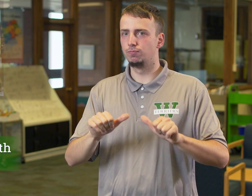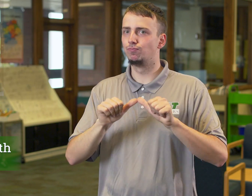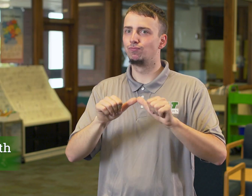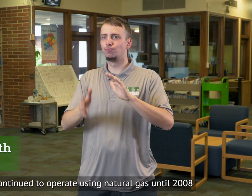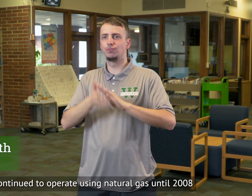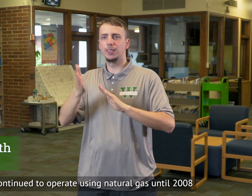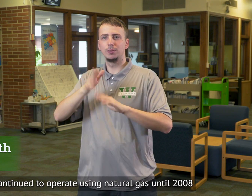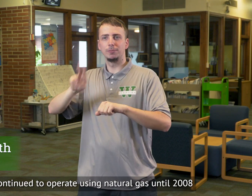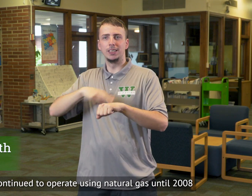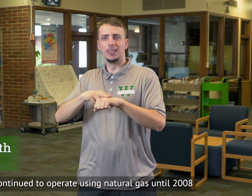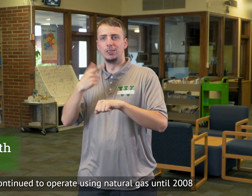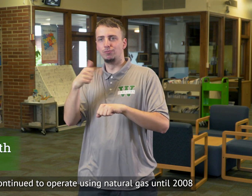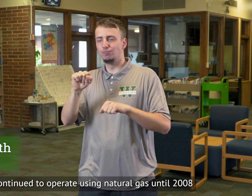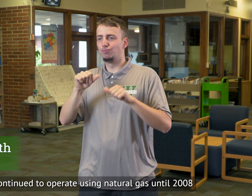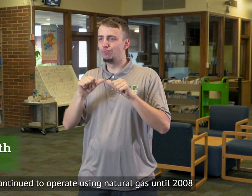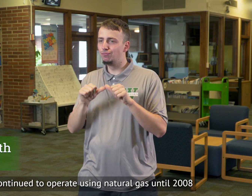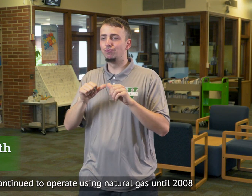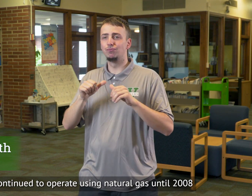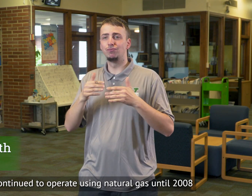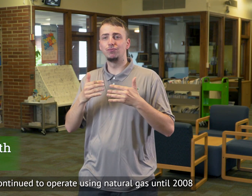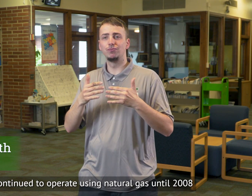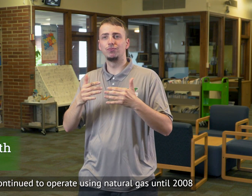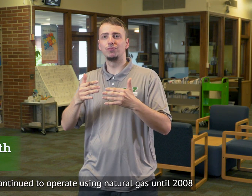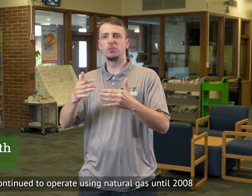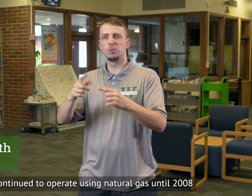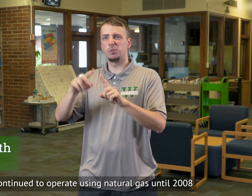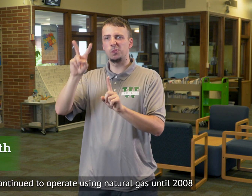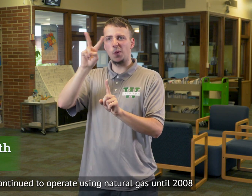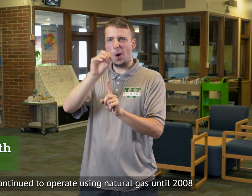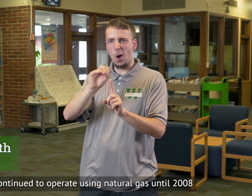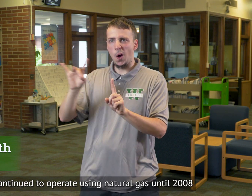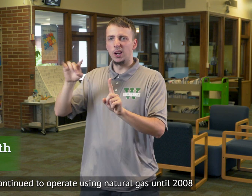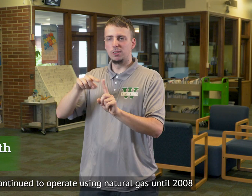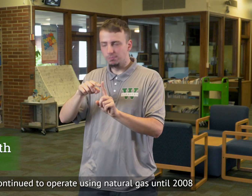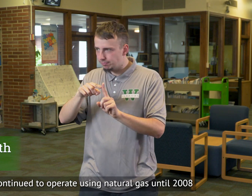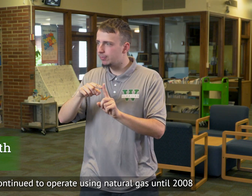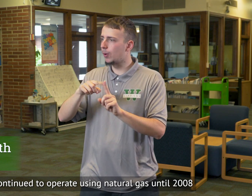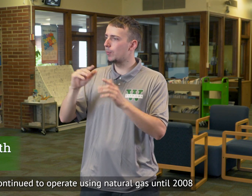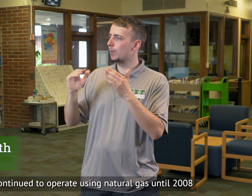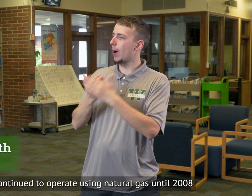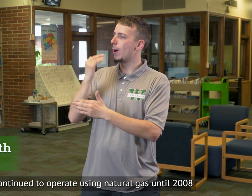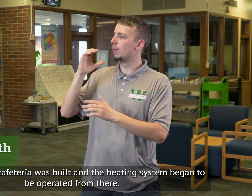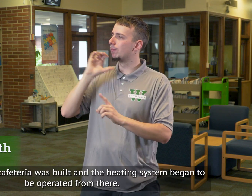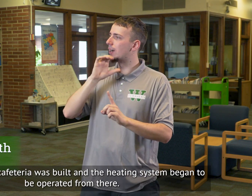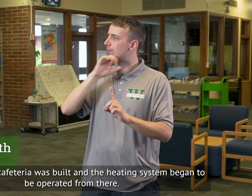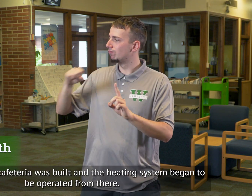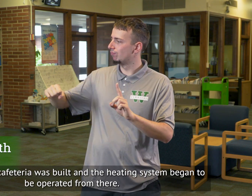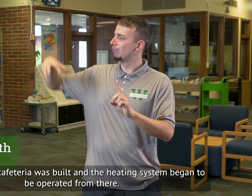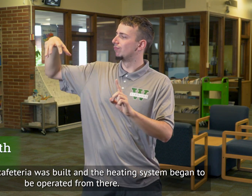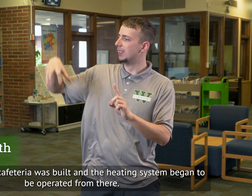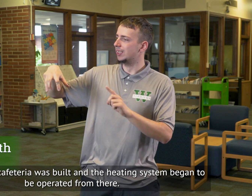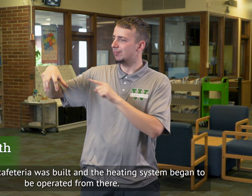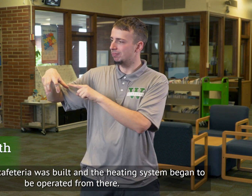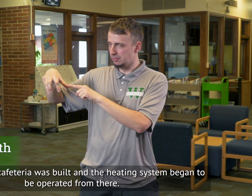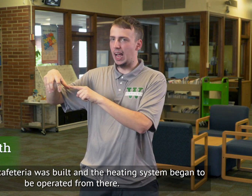The boiler continued to operate using natural gas until 2008, when the new cafeteria was